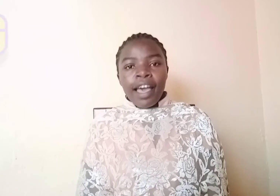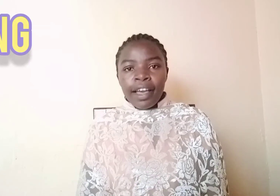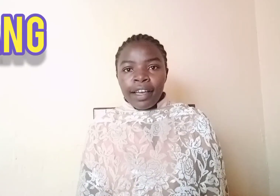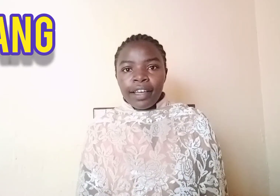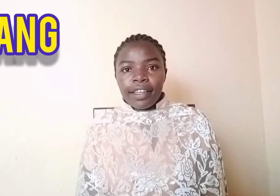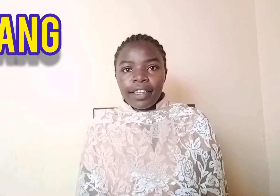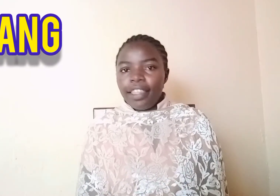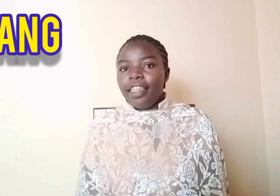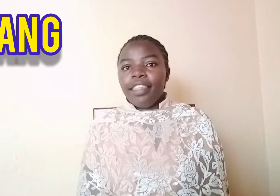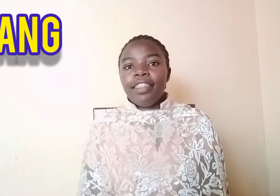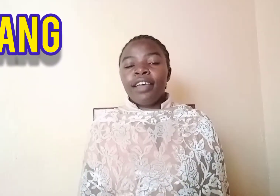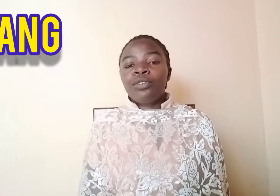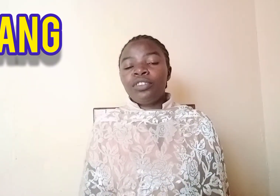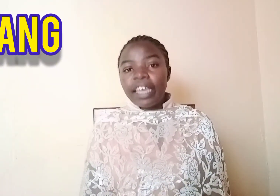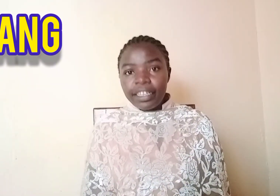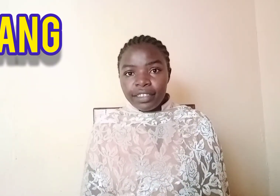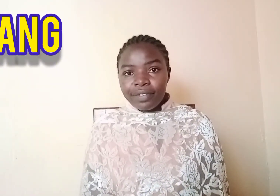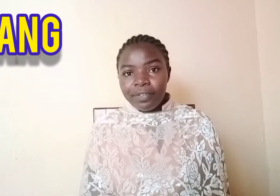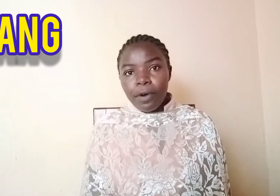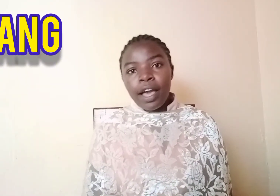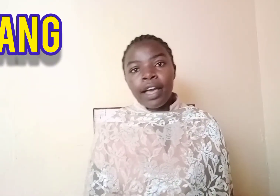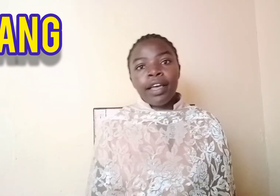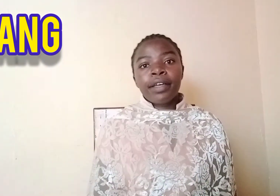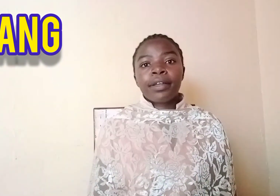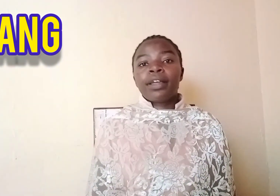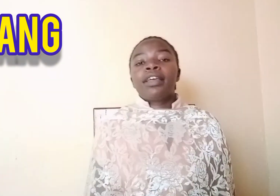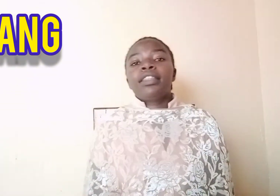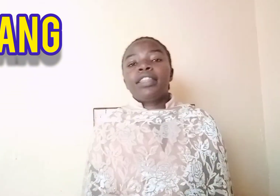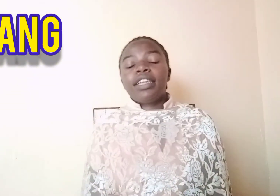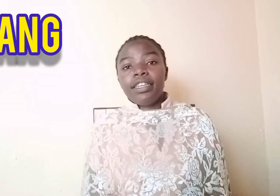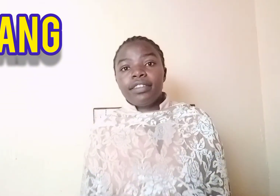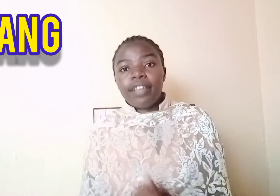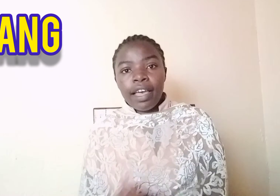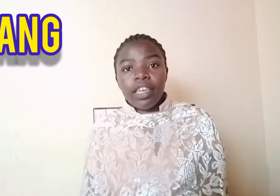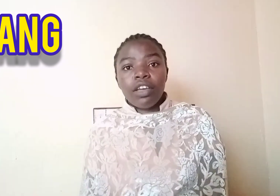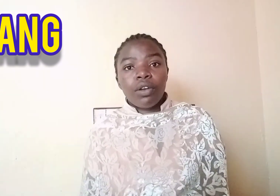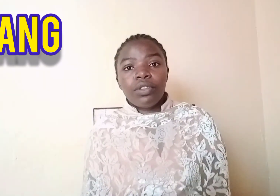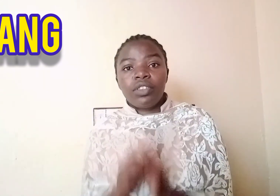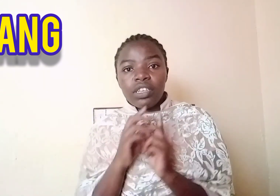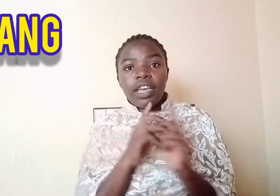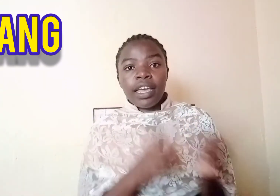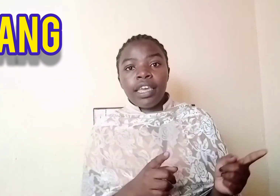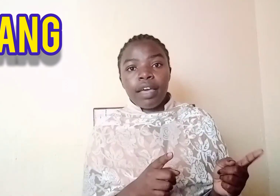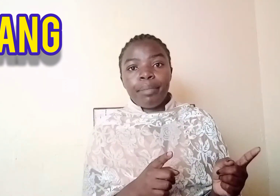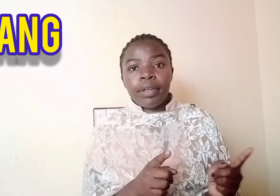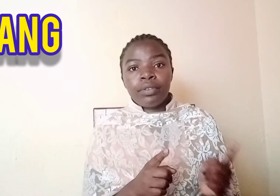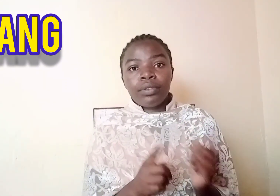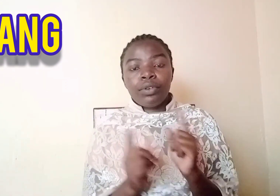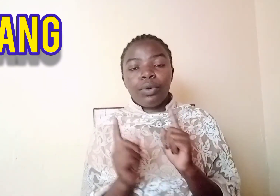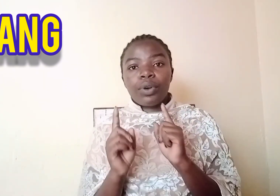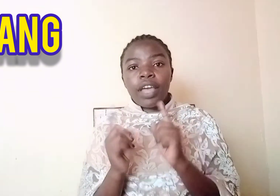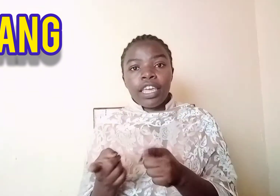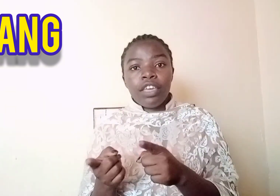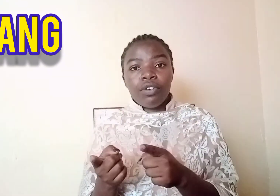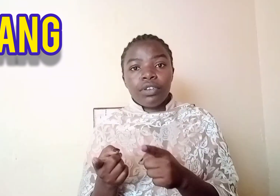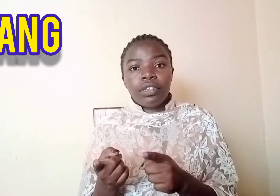Hang. There are two signs for hang. There is hanging clothes and hanging a person or hanging